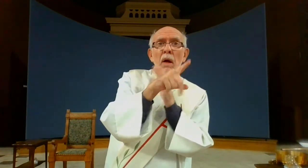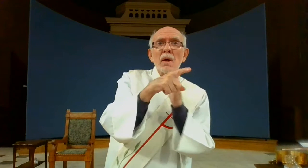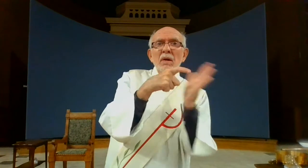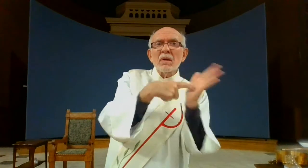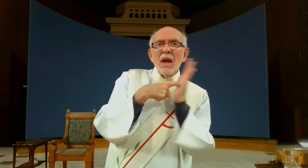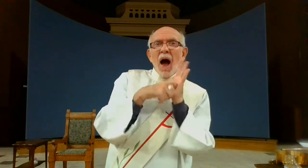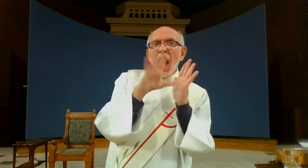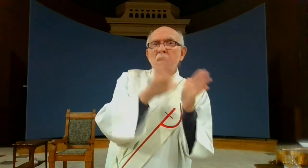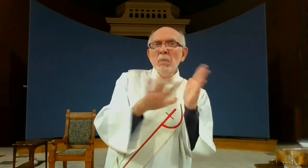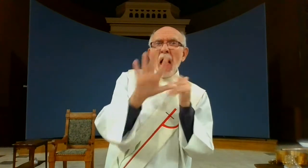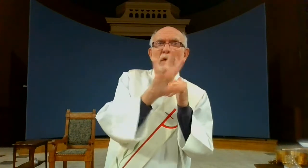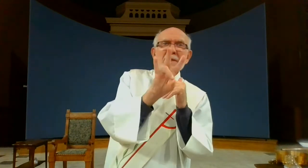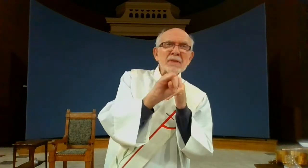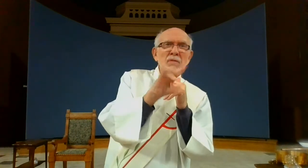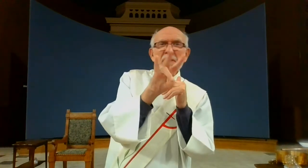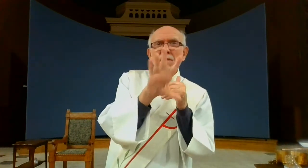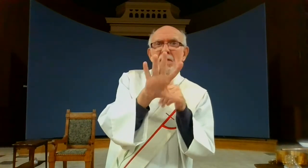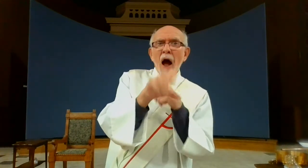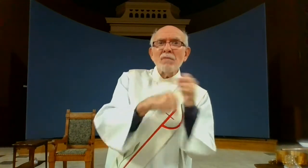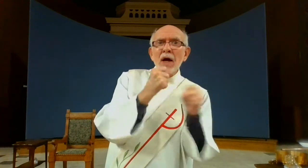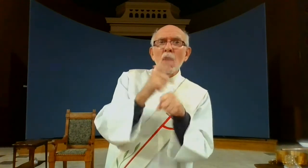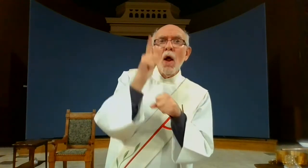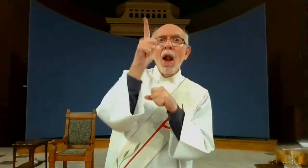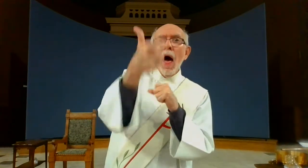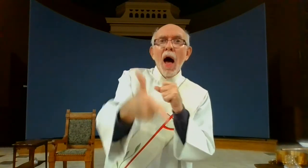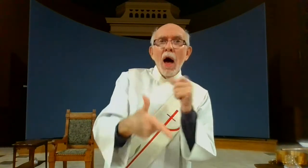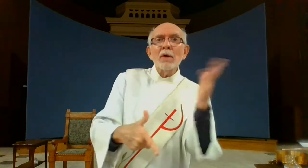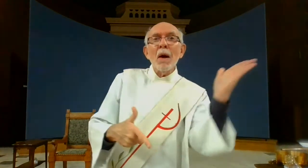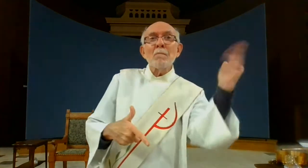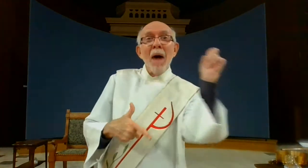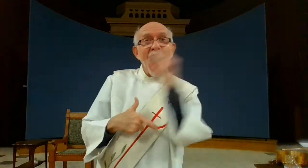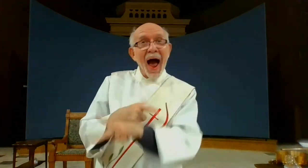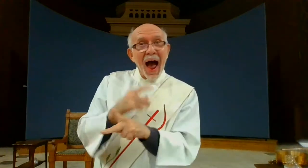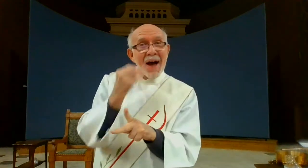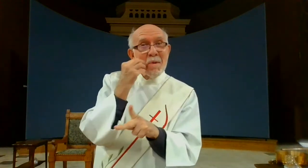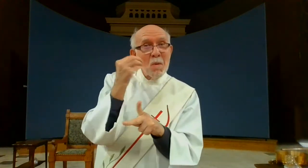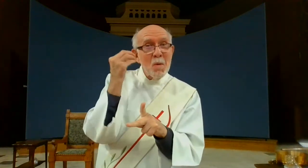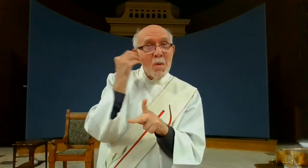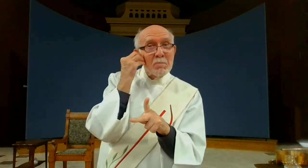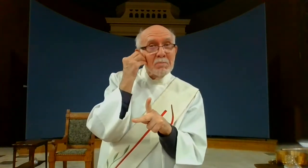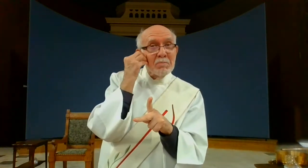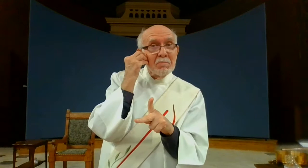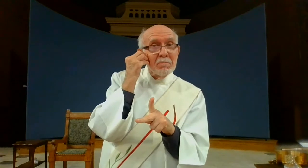Jesus was forced to leave Bethlehem and then years later go back home.